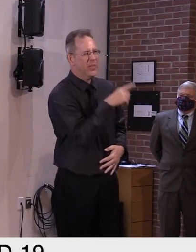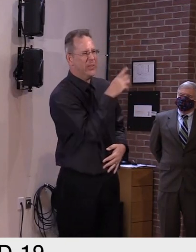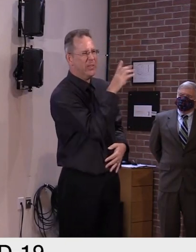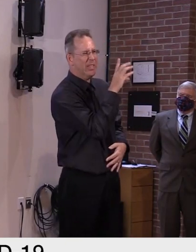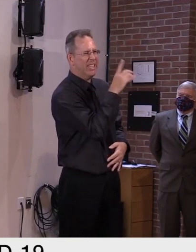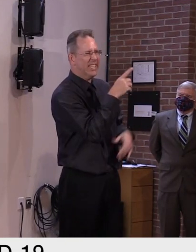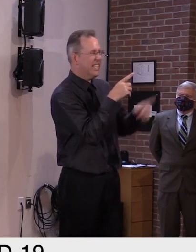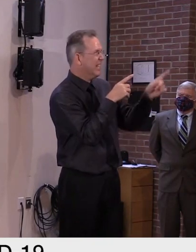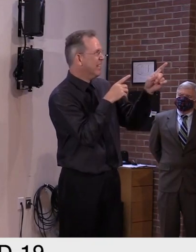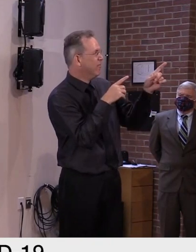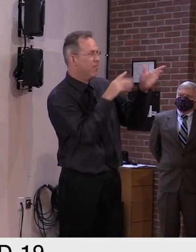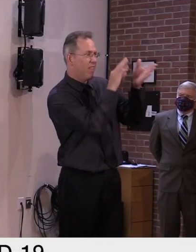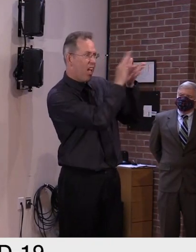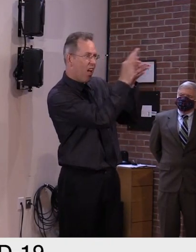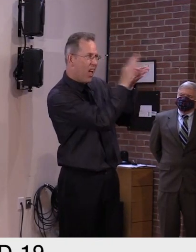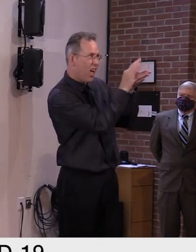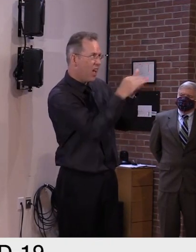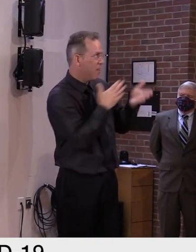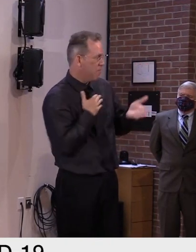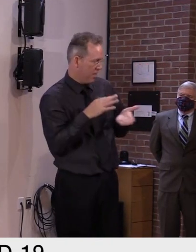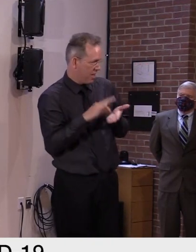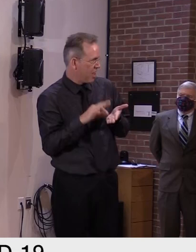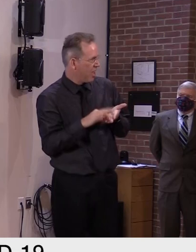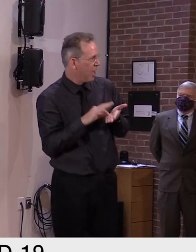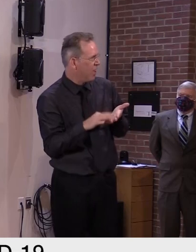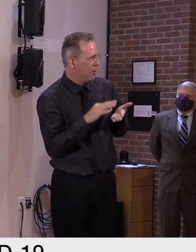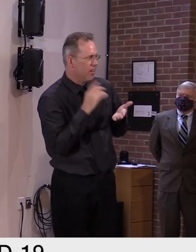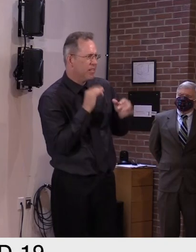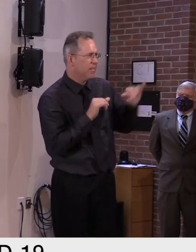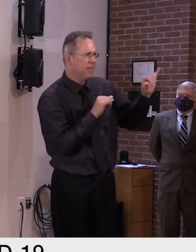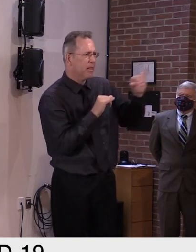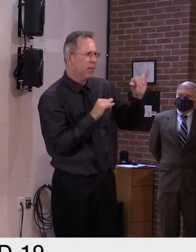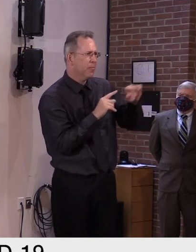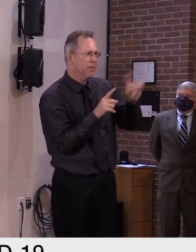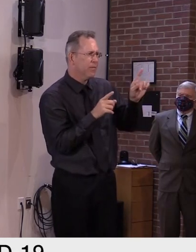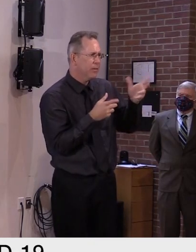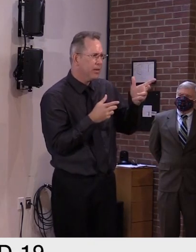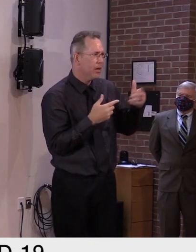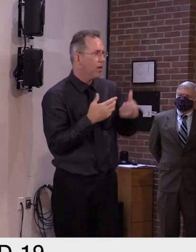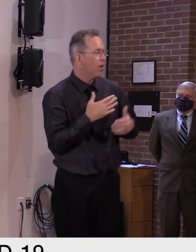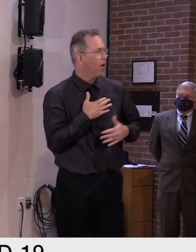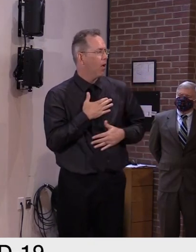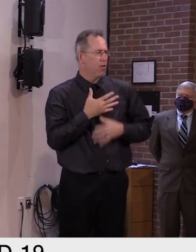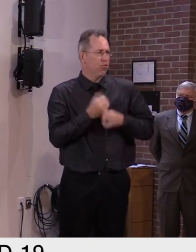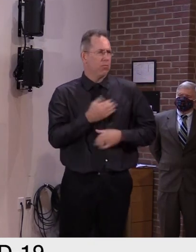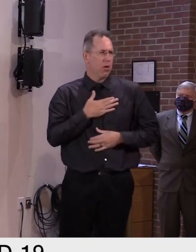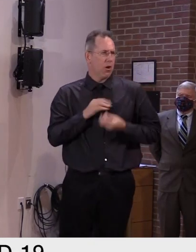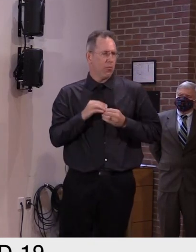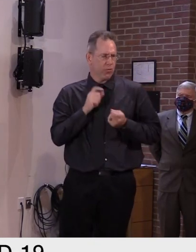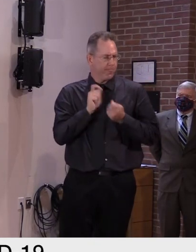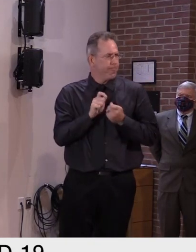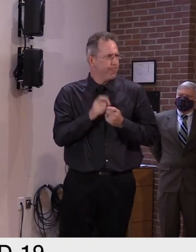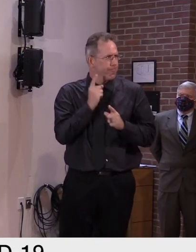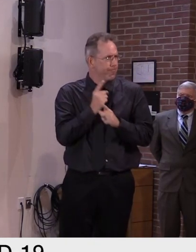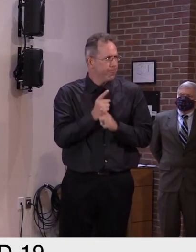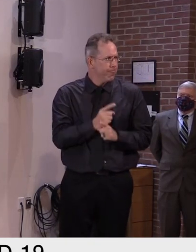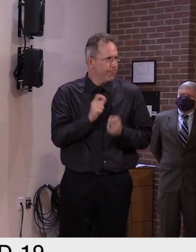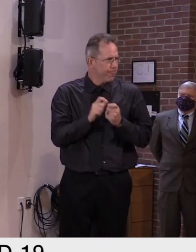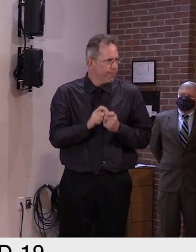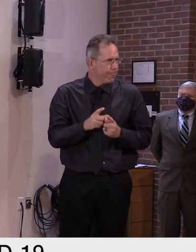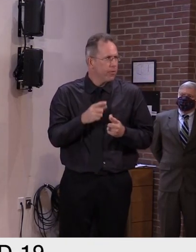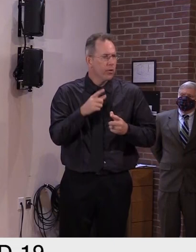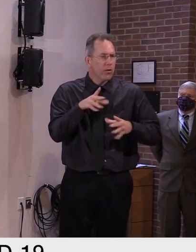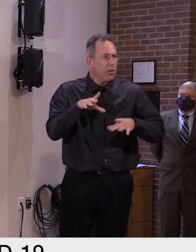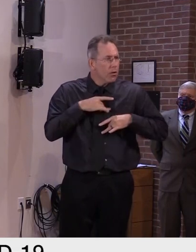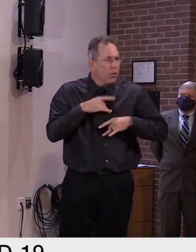So I think we've been always very confident in our positivity rates that the health department and others calculate. But as it relates to other states, you know,